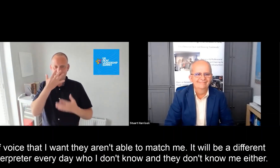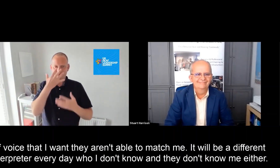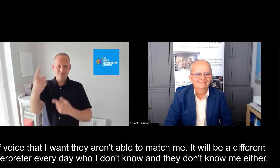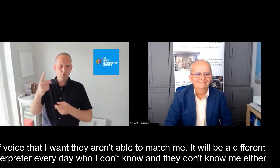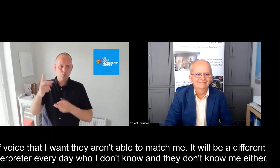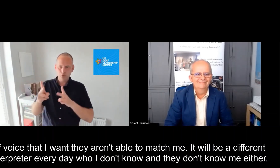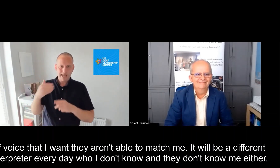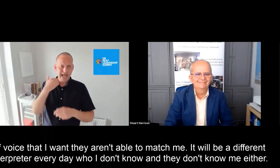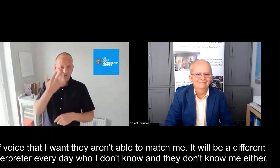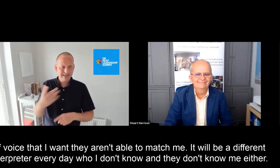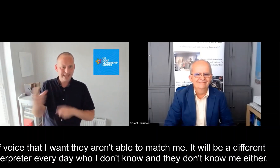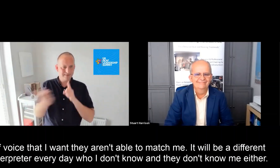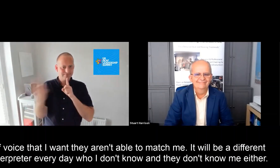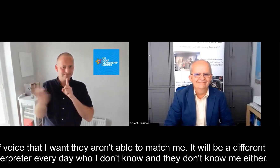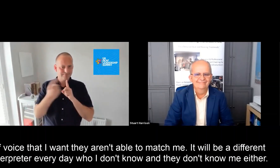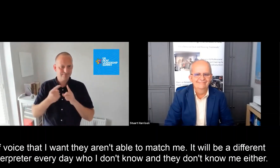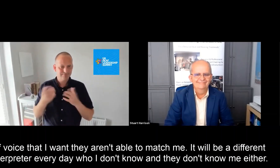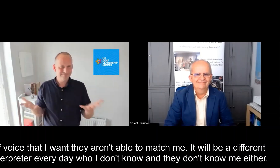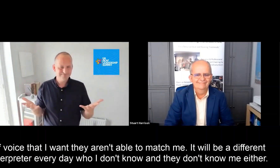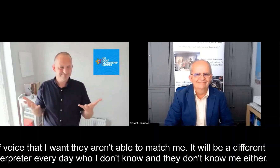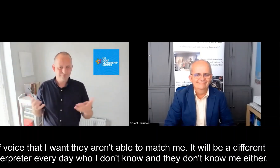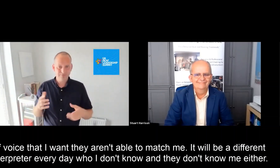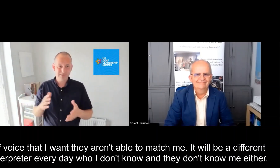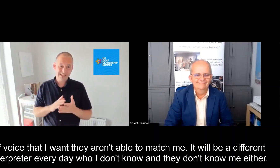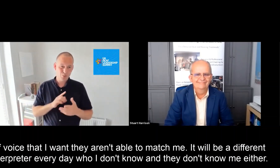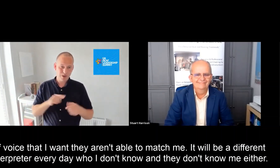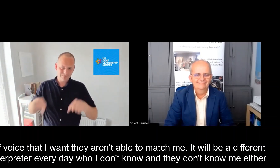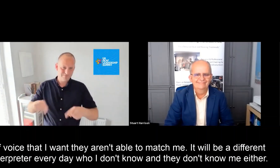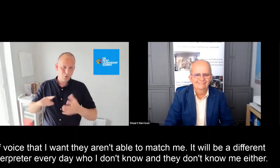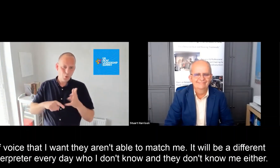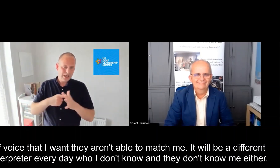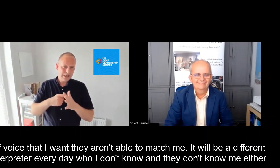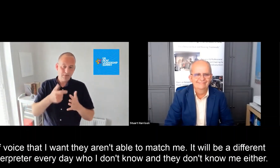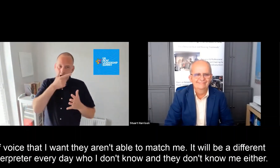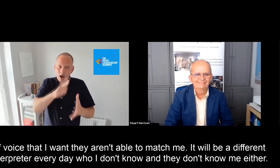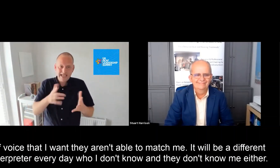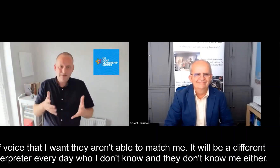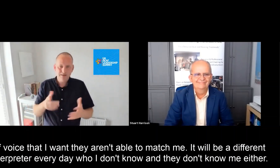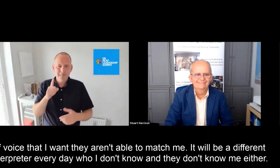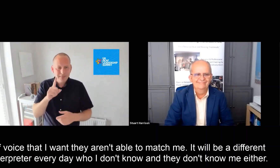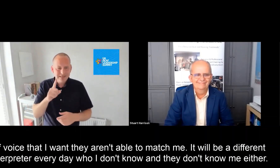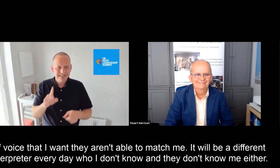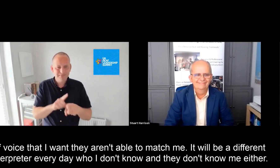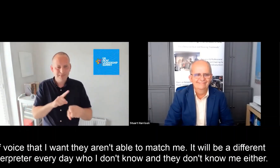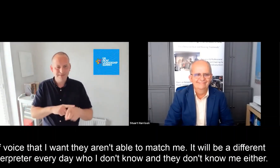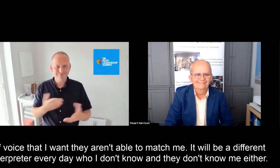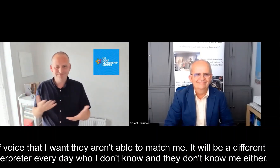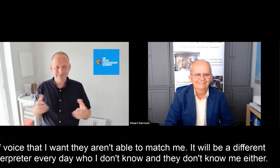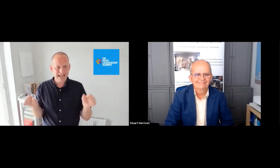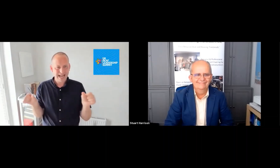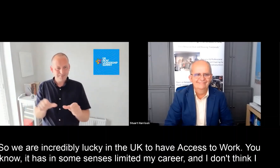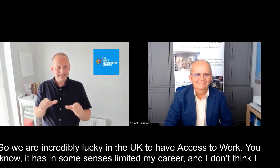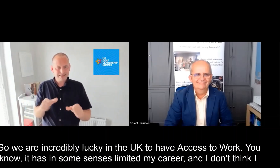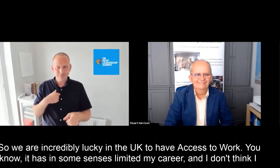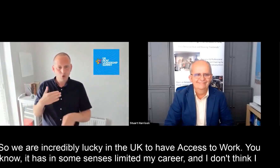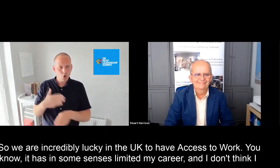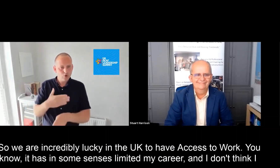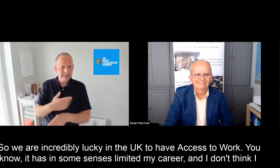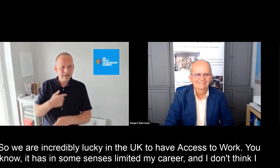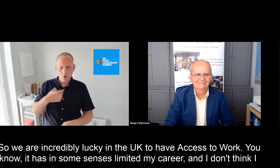to match me. It will be a different interpreter every day who I don't know and they don't know me either. So we are incredibly lucky in the